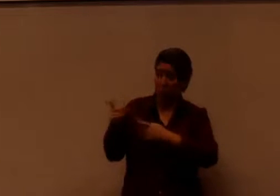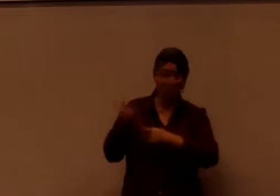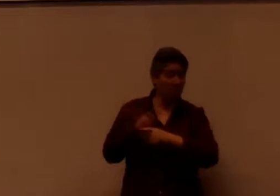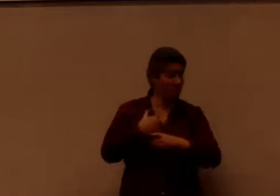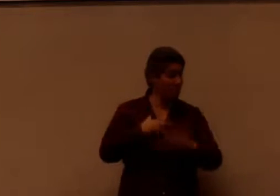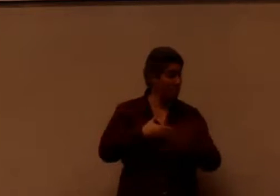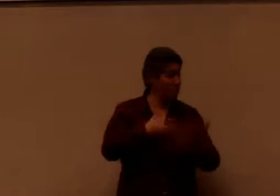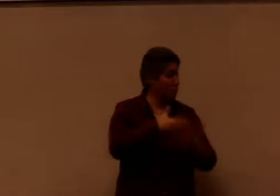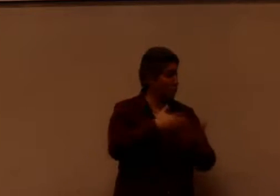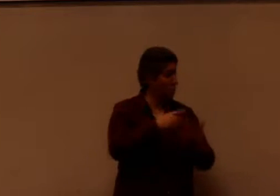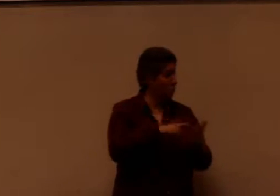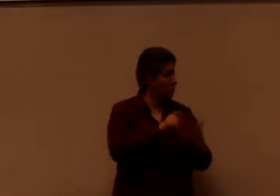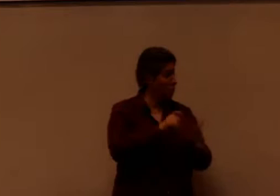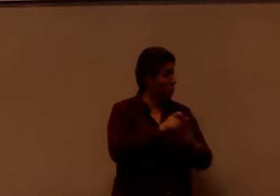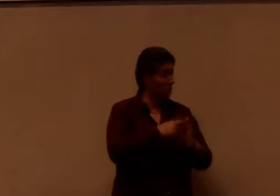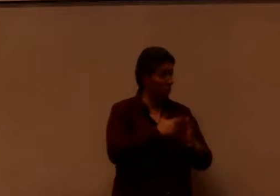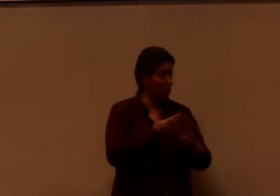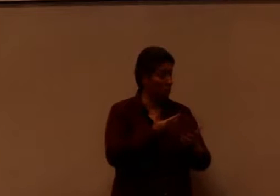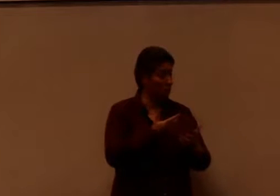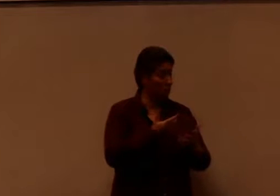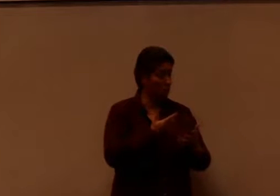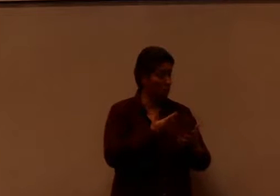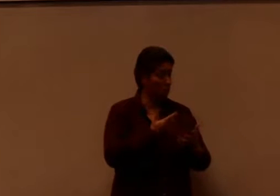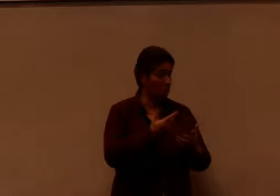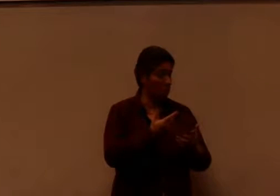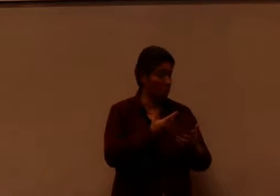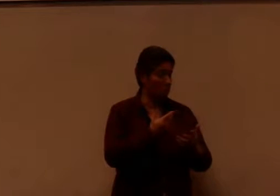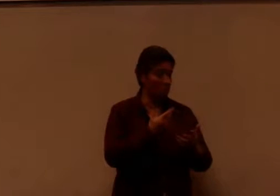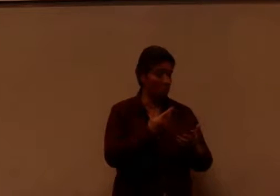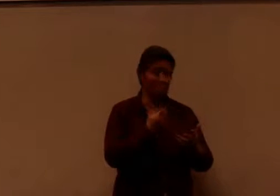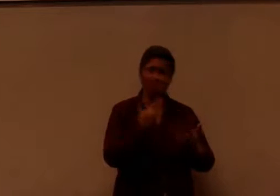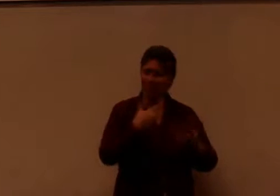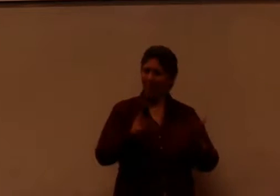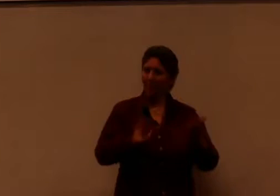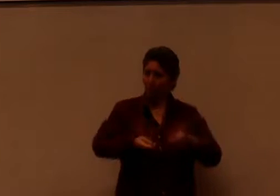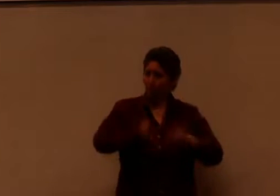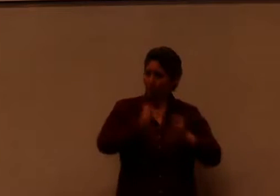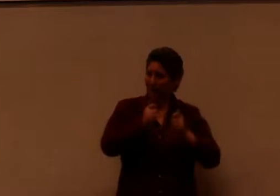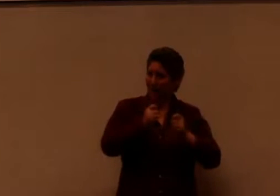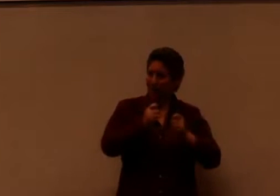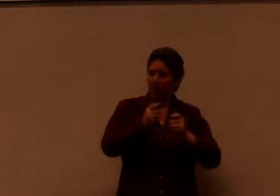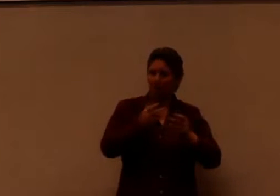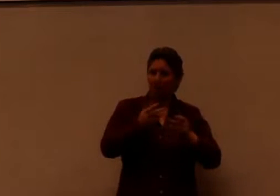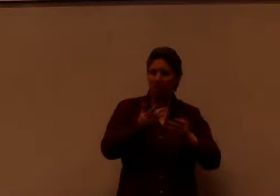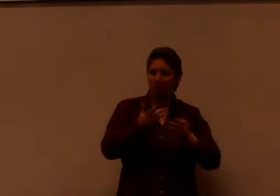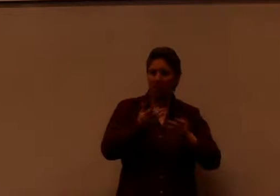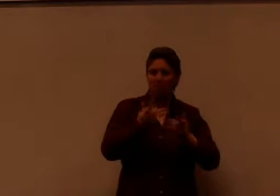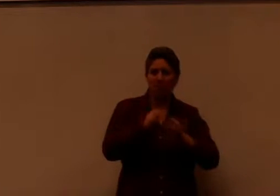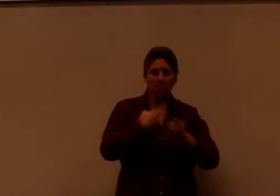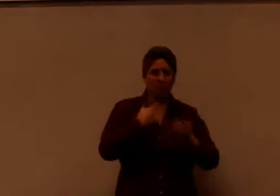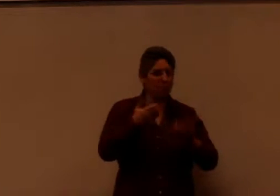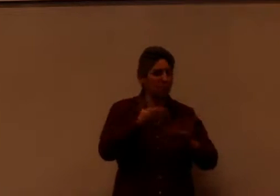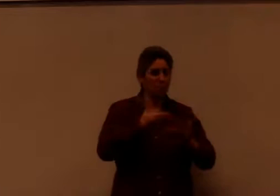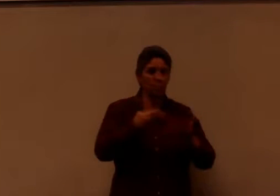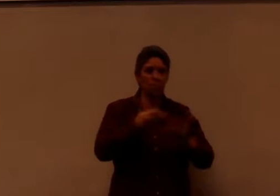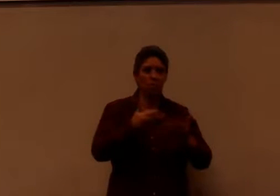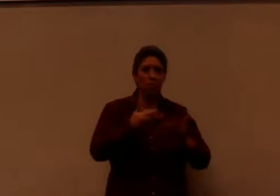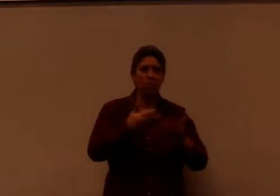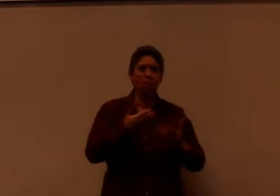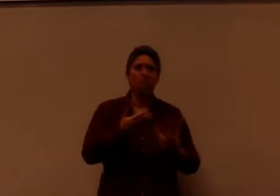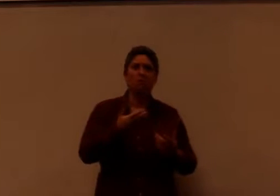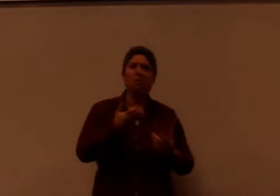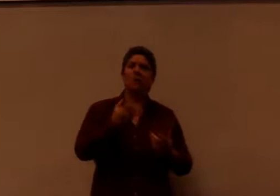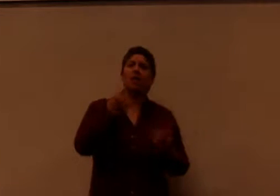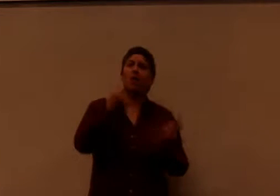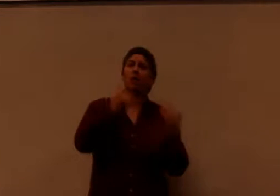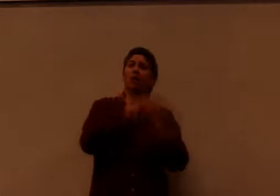Whether that child is a coder as well. I mean, that's maybe something we need to look at. Whether that's a child of deaf adults as well. It had been raised, and maybe